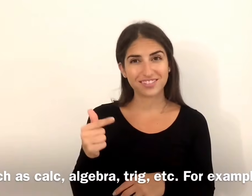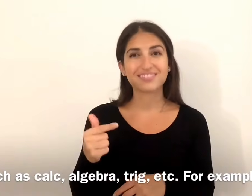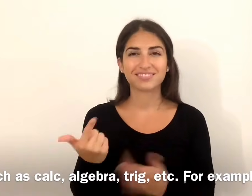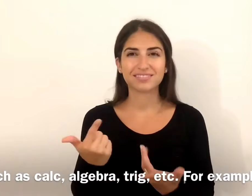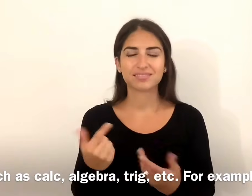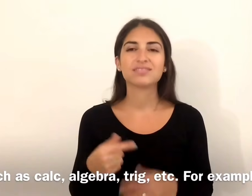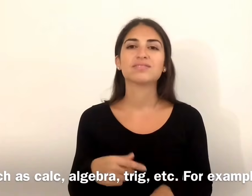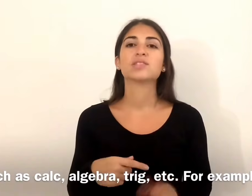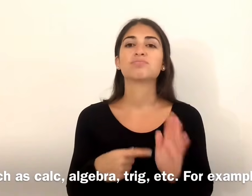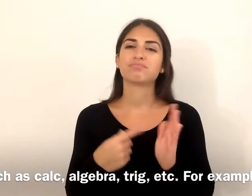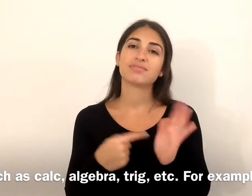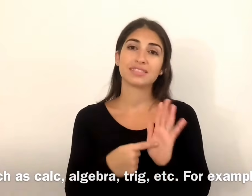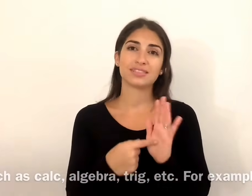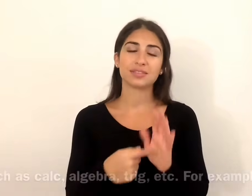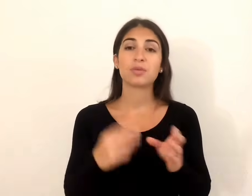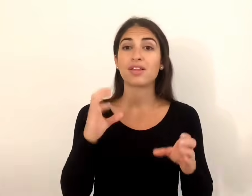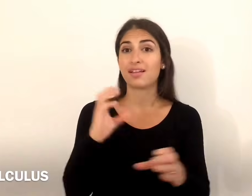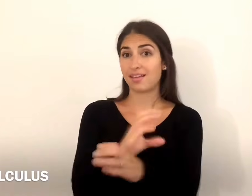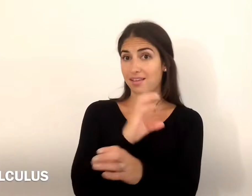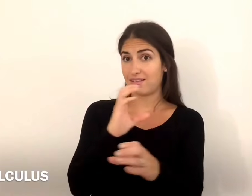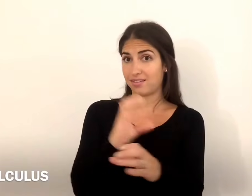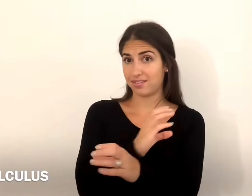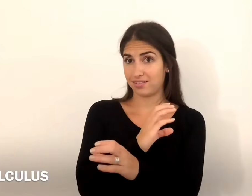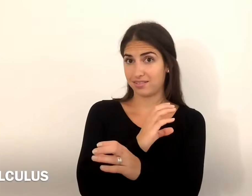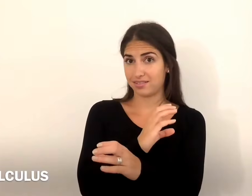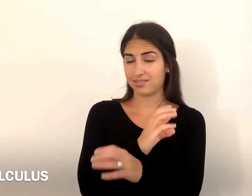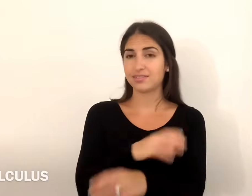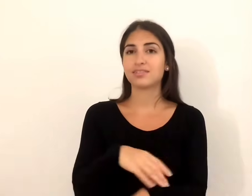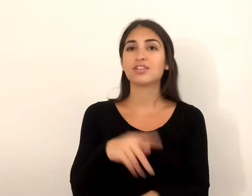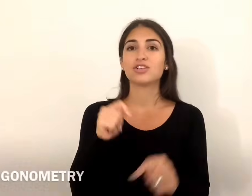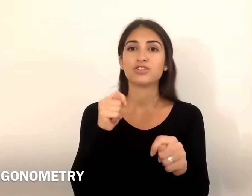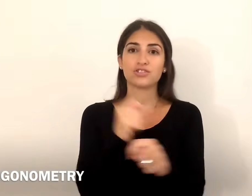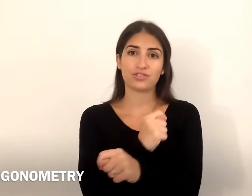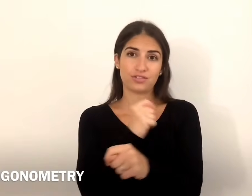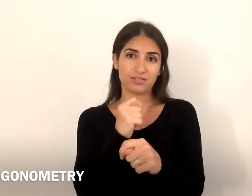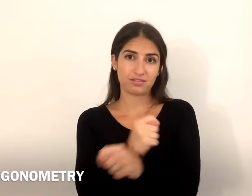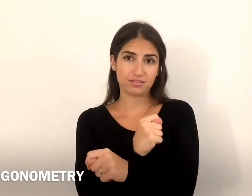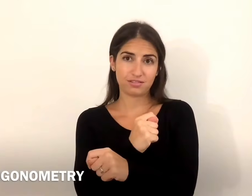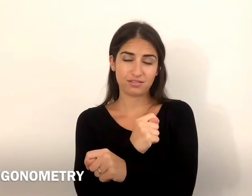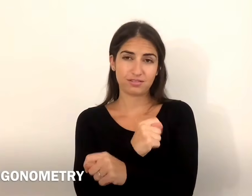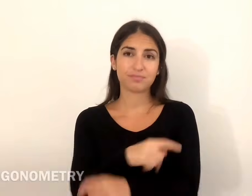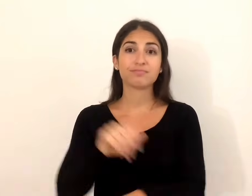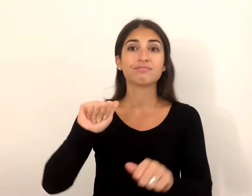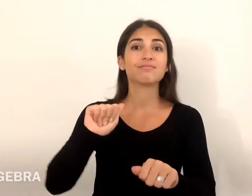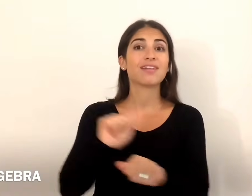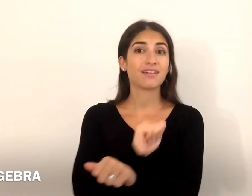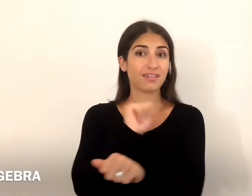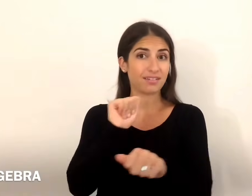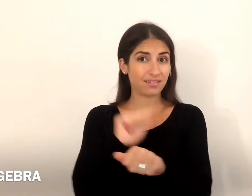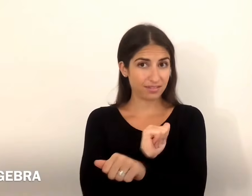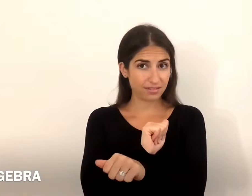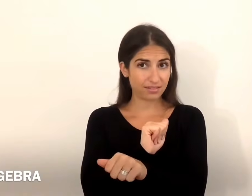trigonometry. For example, calculus, trigonometry, algebra.